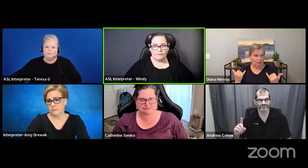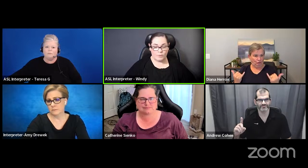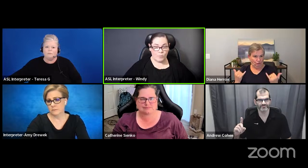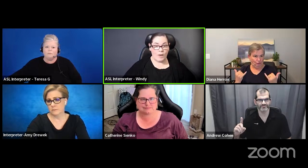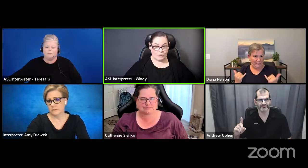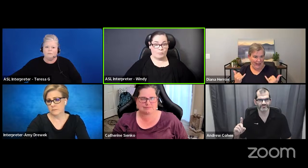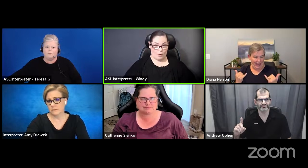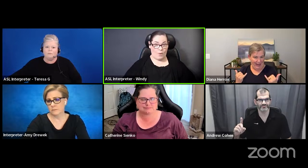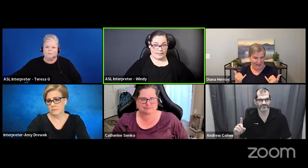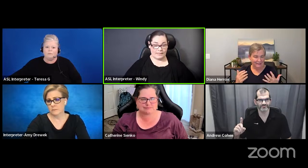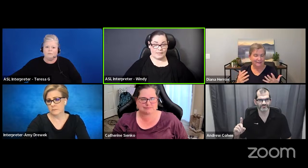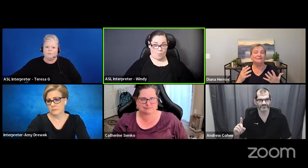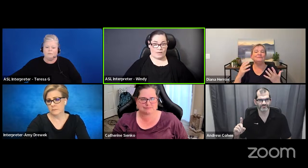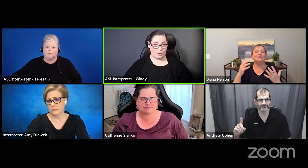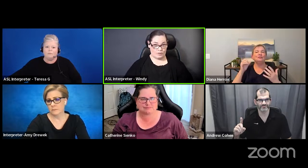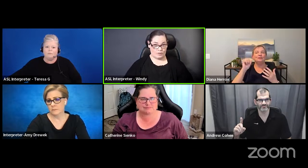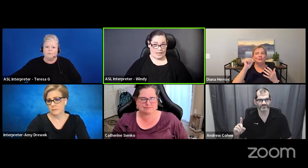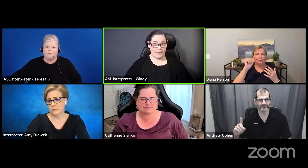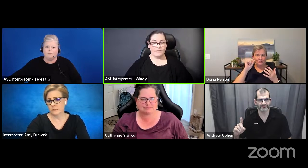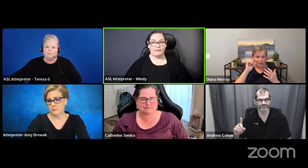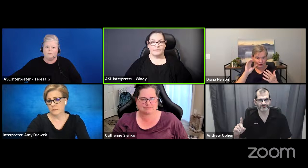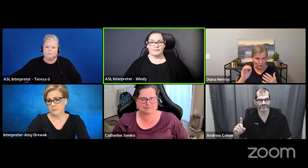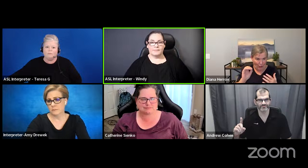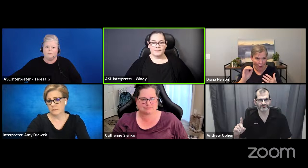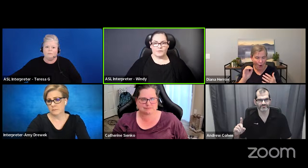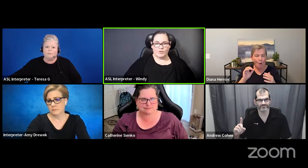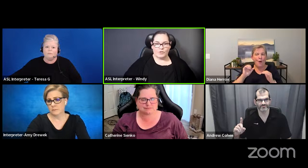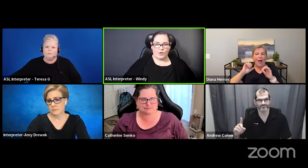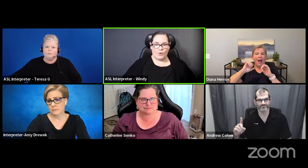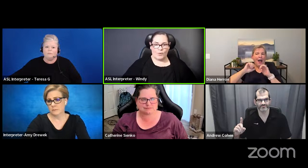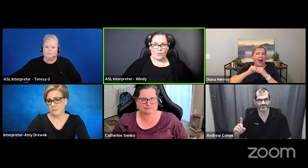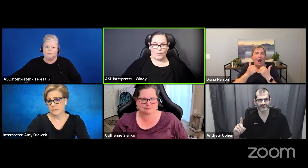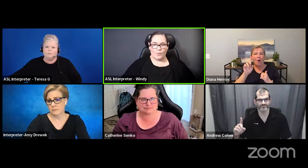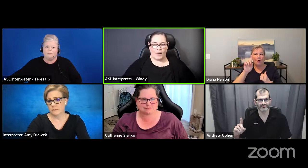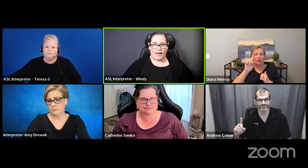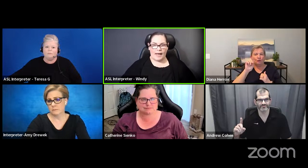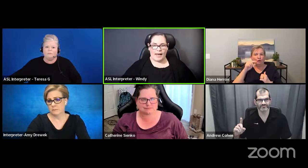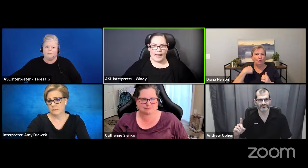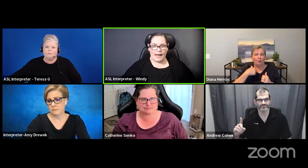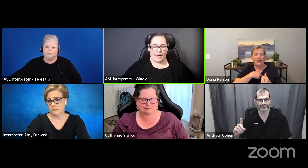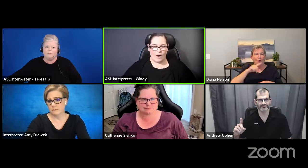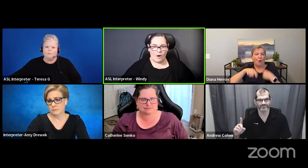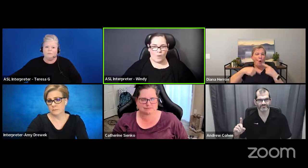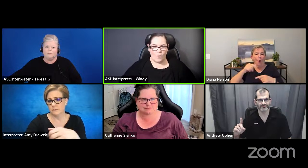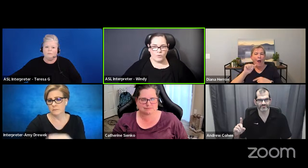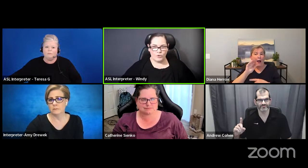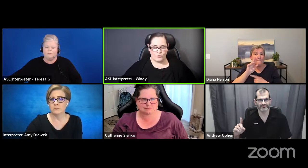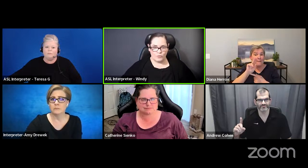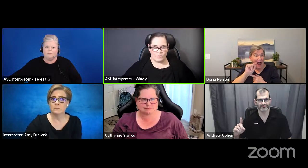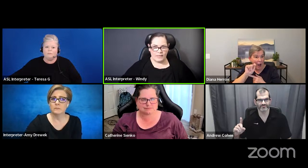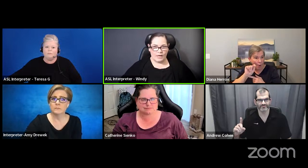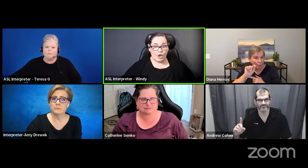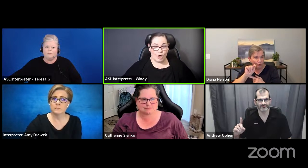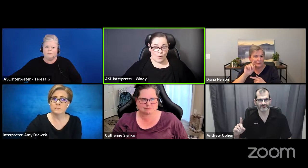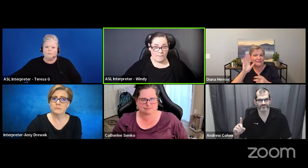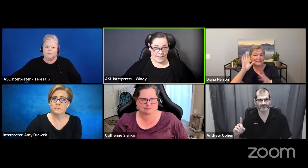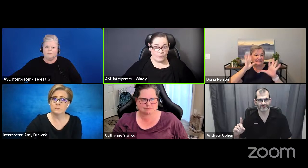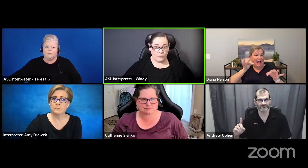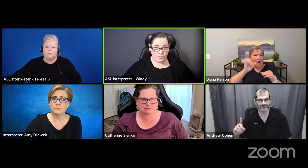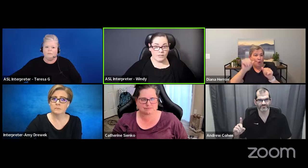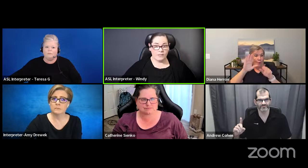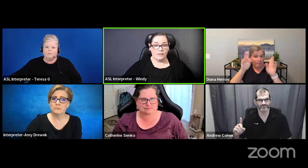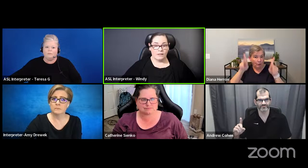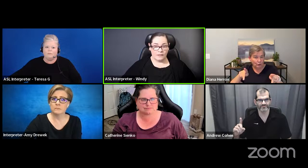the folks want to appoint someone today. So how do we